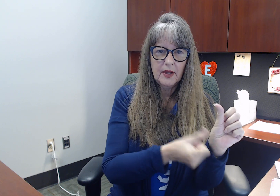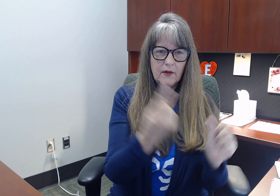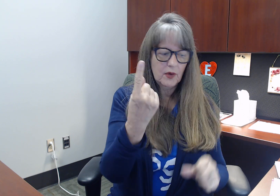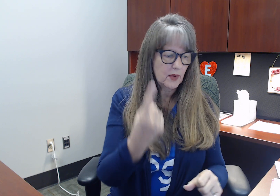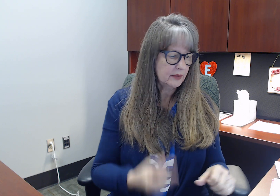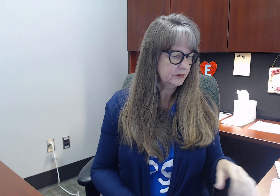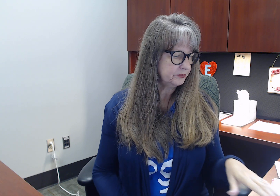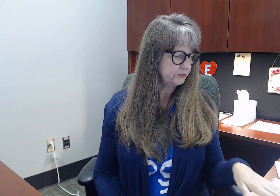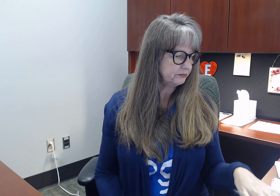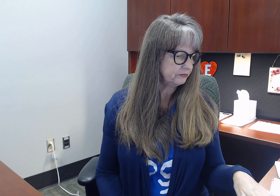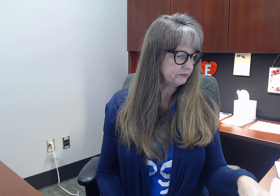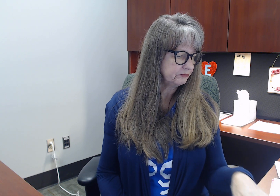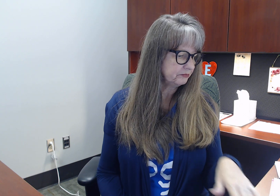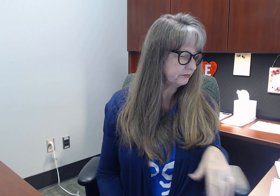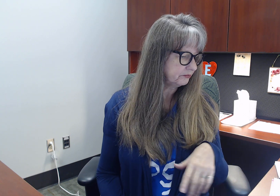Everyone.